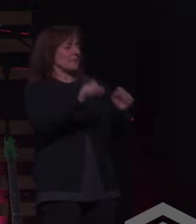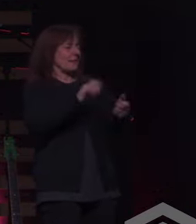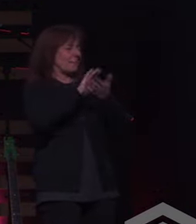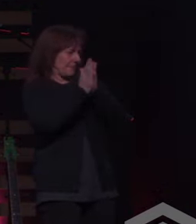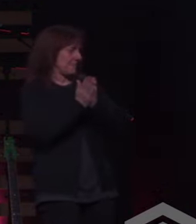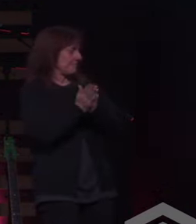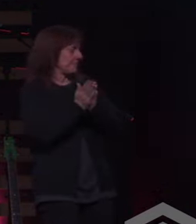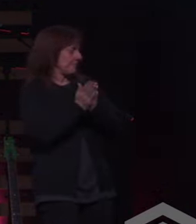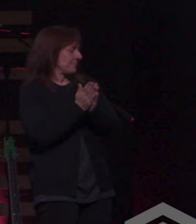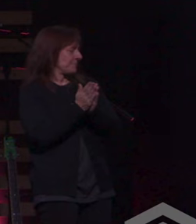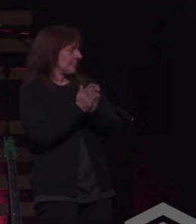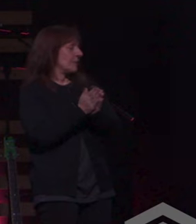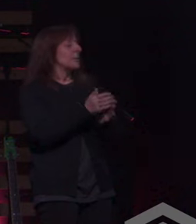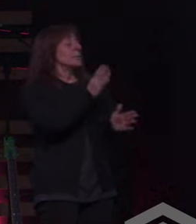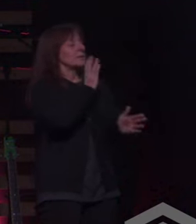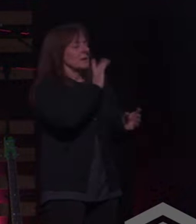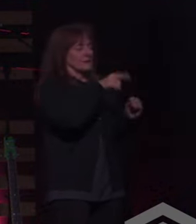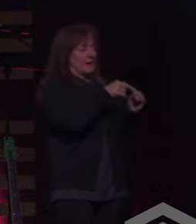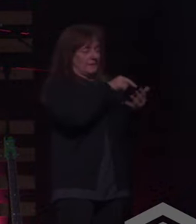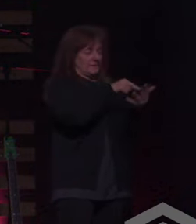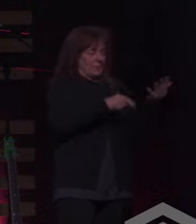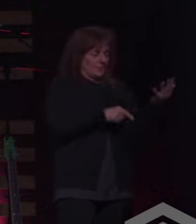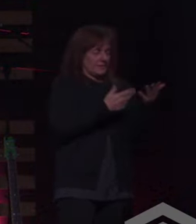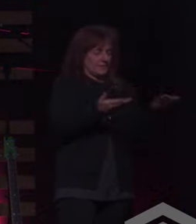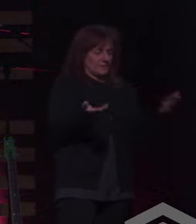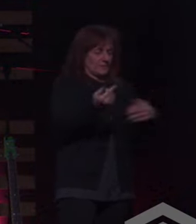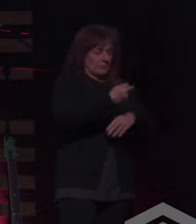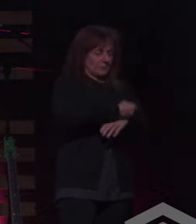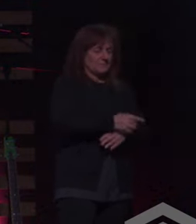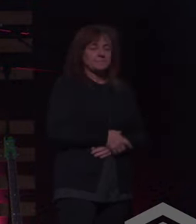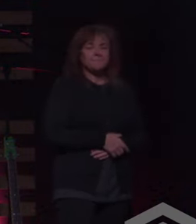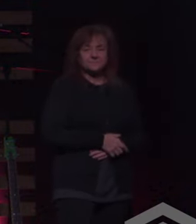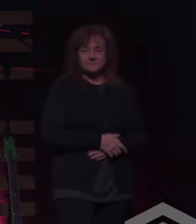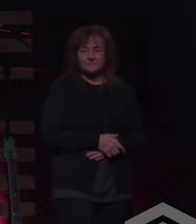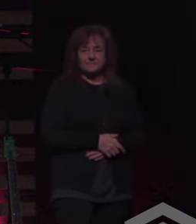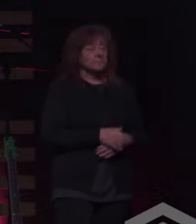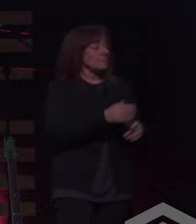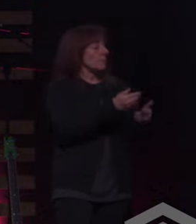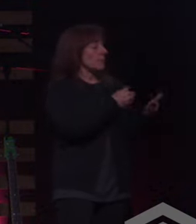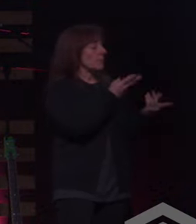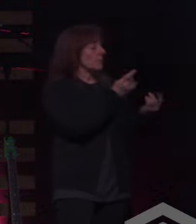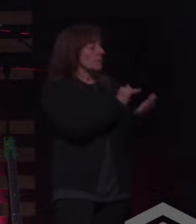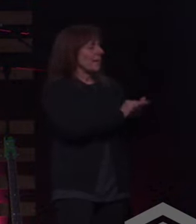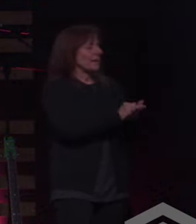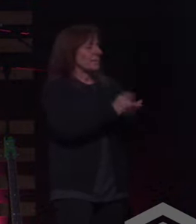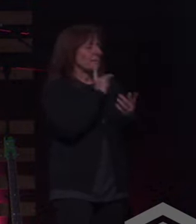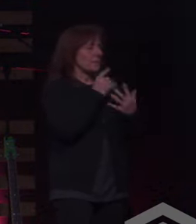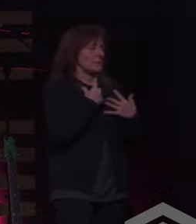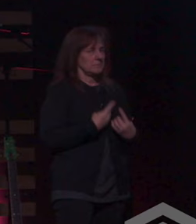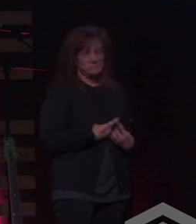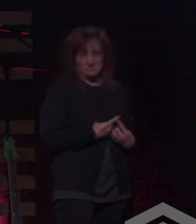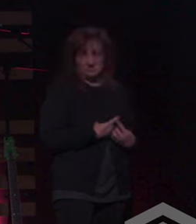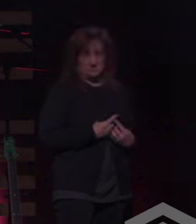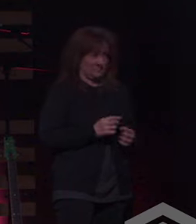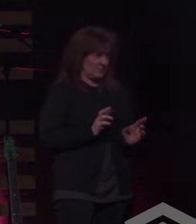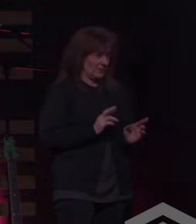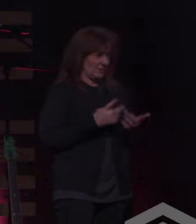be. We're going to talk about that today. Before we do that, I want to get really depressed. Can we do